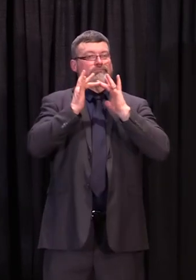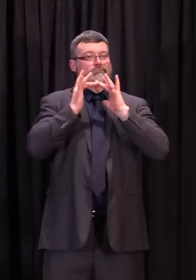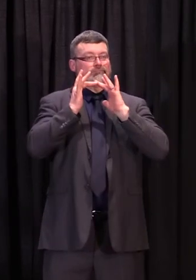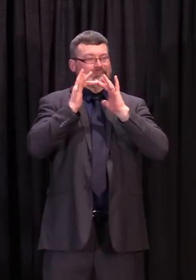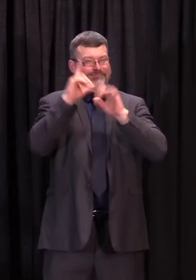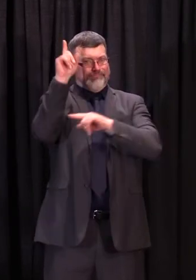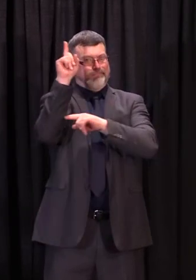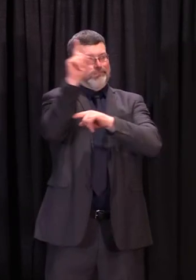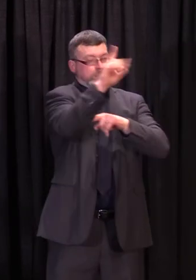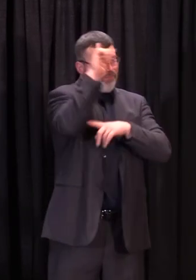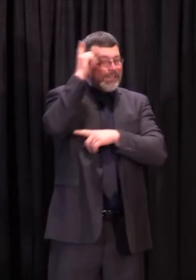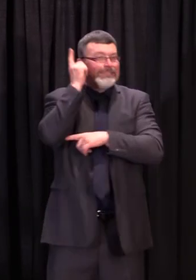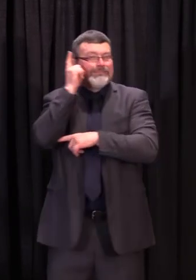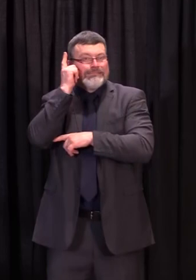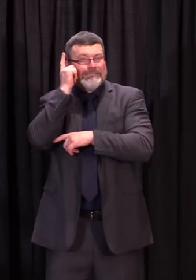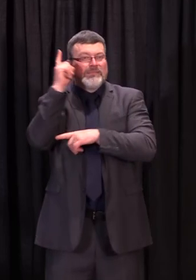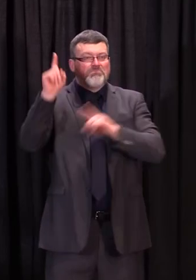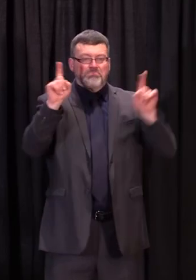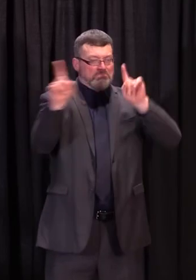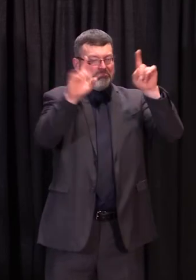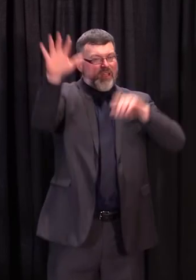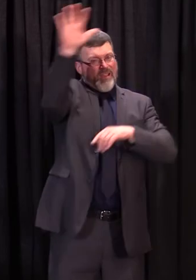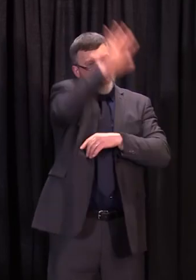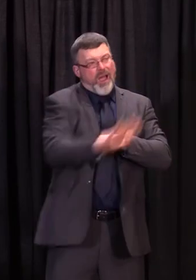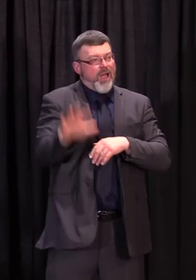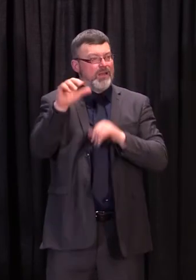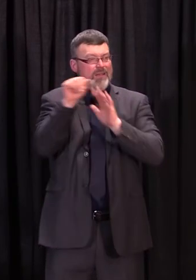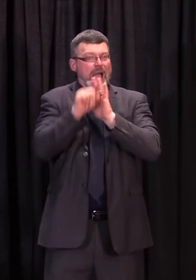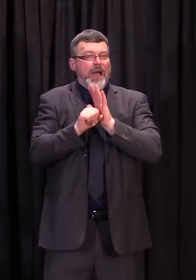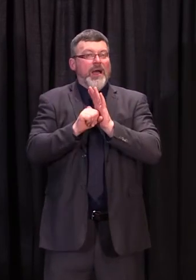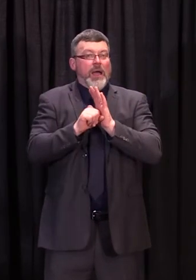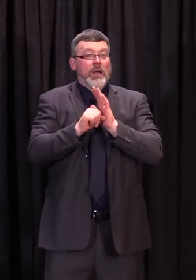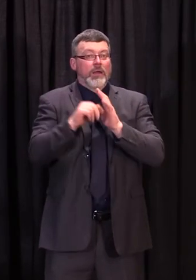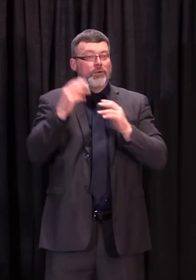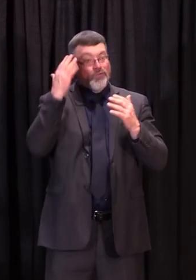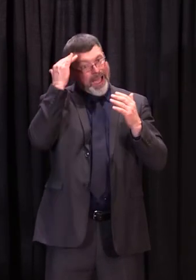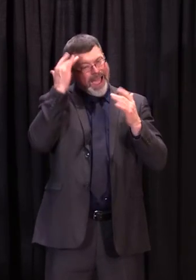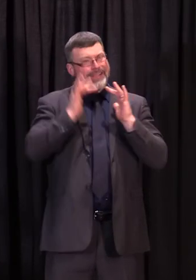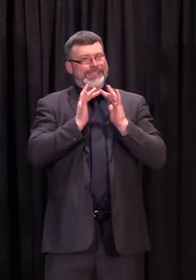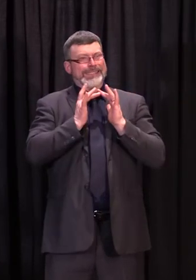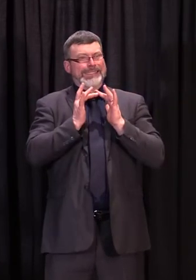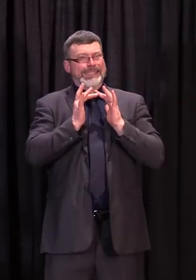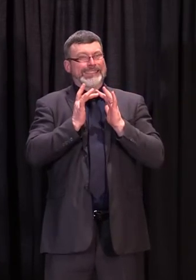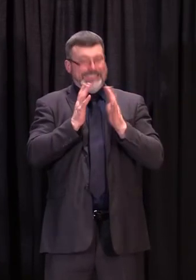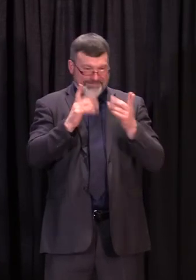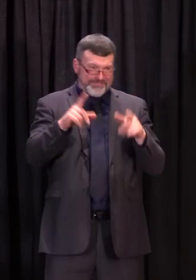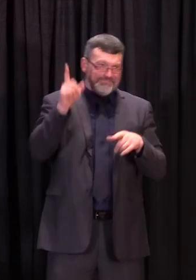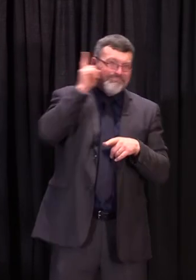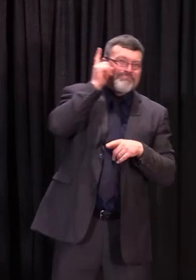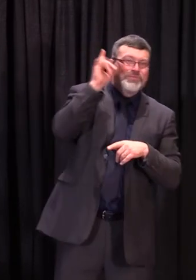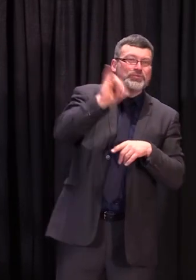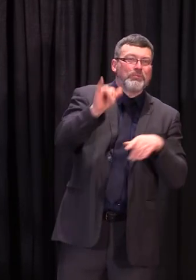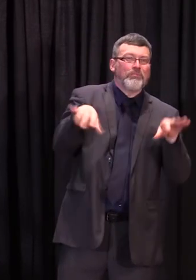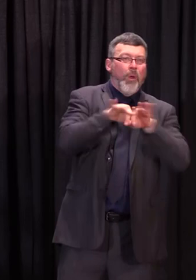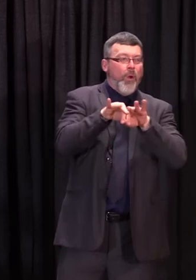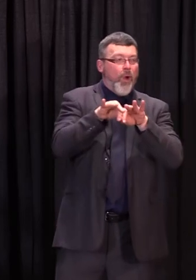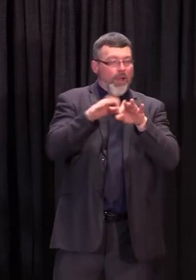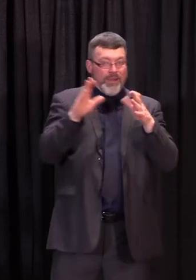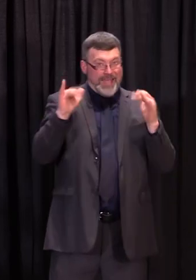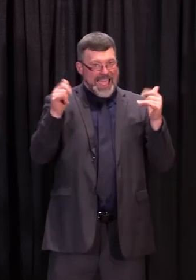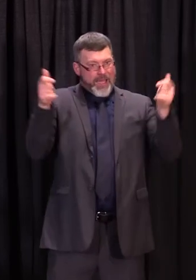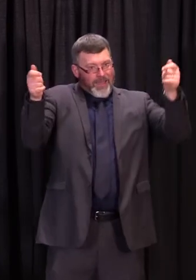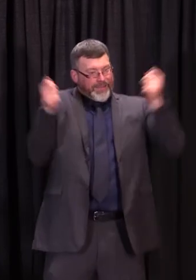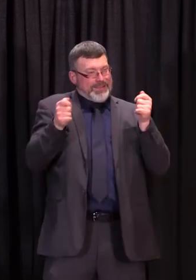Because just like broadband, if we want to keep and attract young workers and families, wireless service is